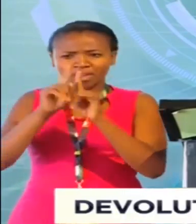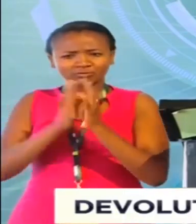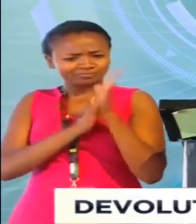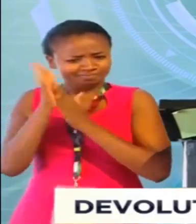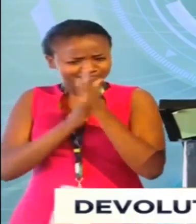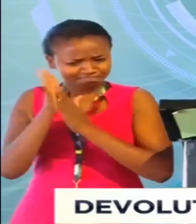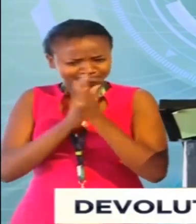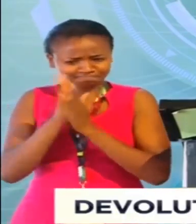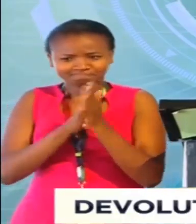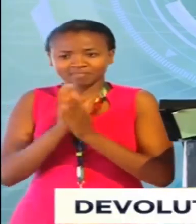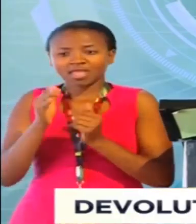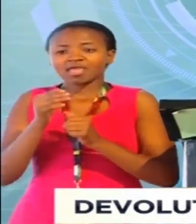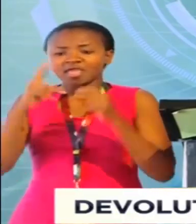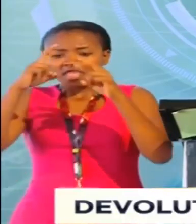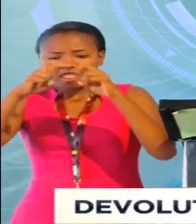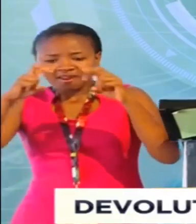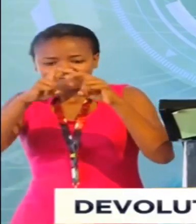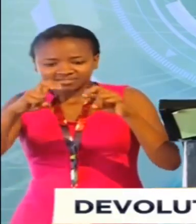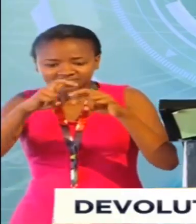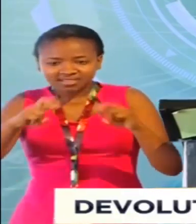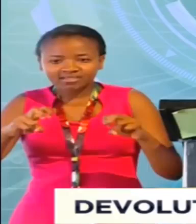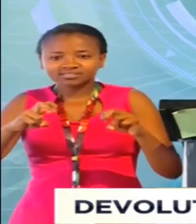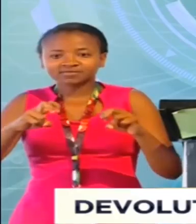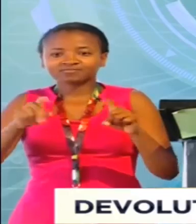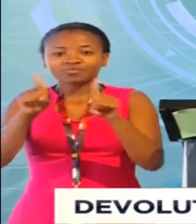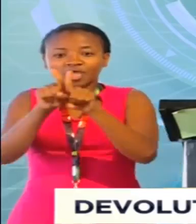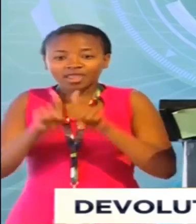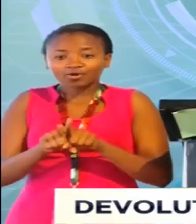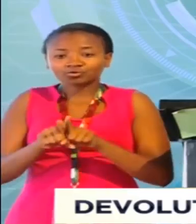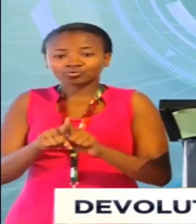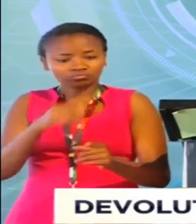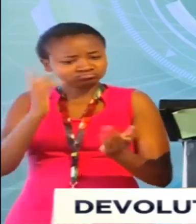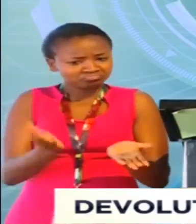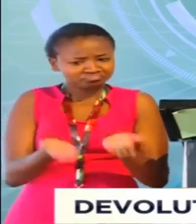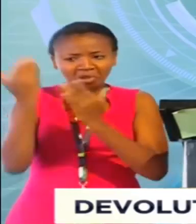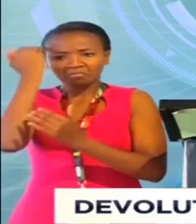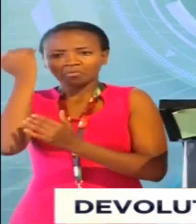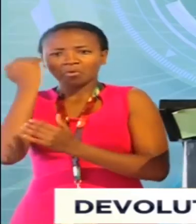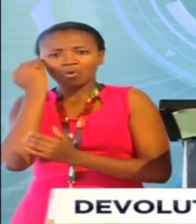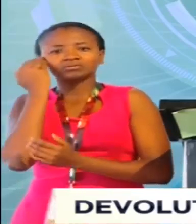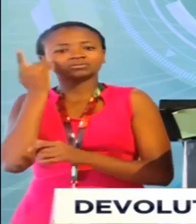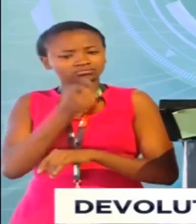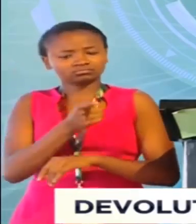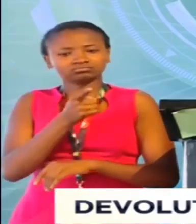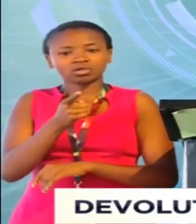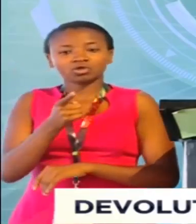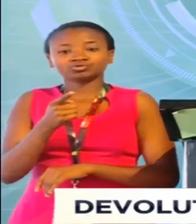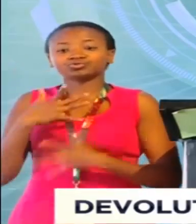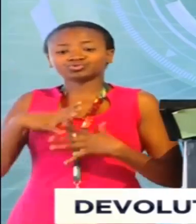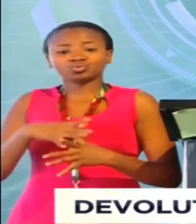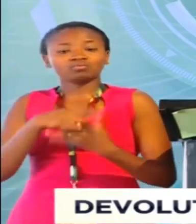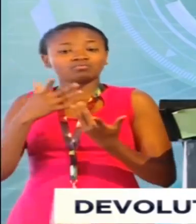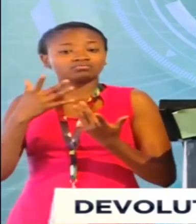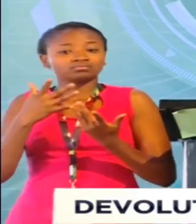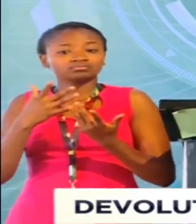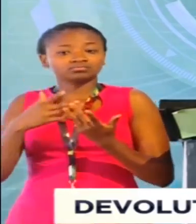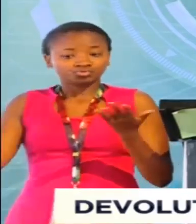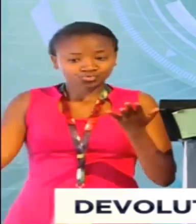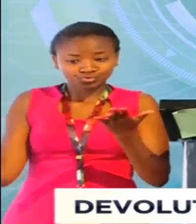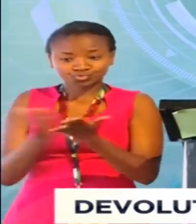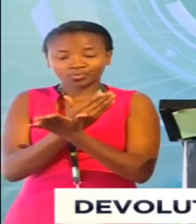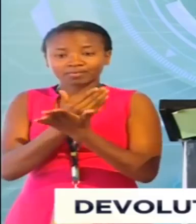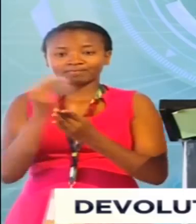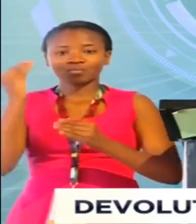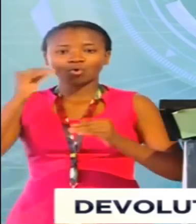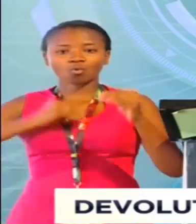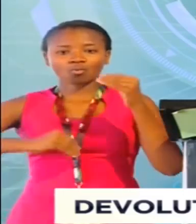vibrant investigative and prosecutorial approach to slay the dragons of